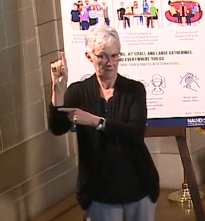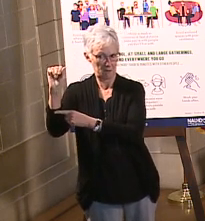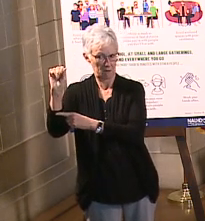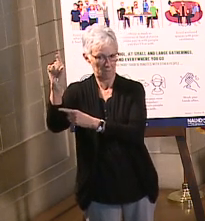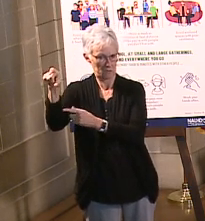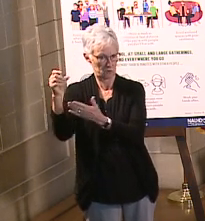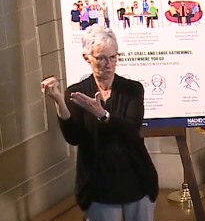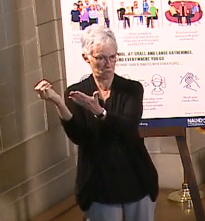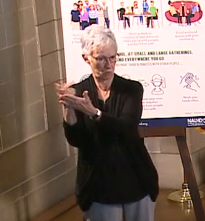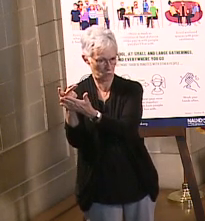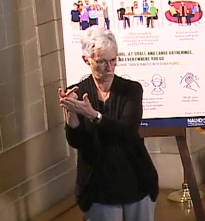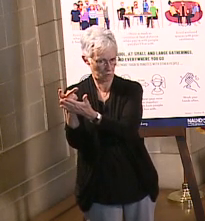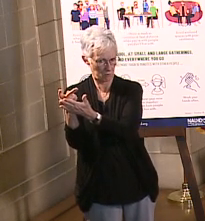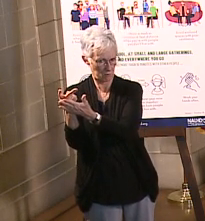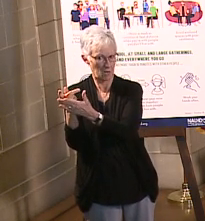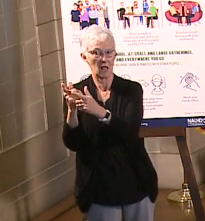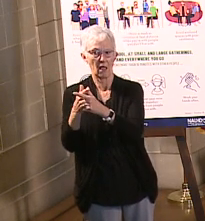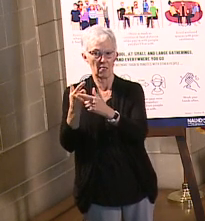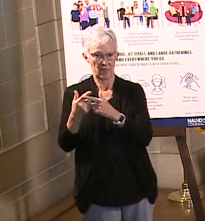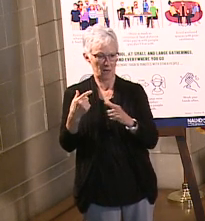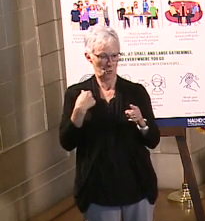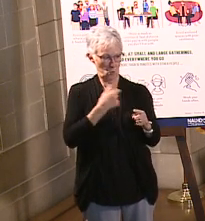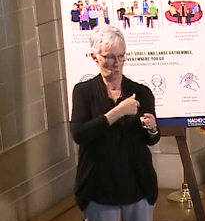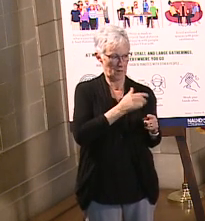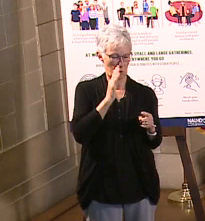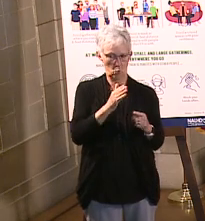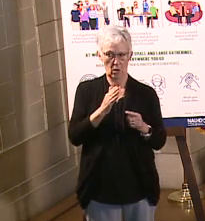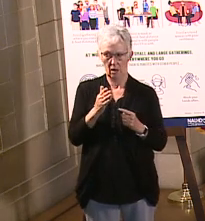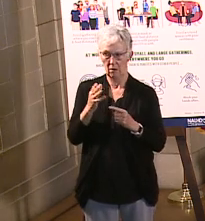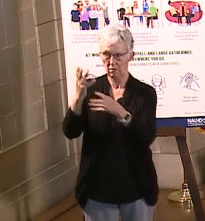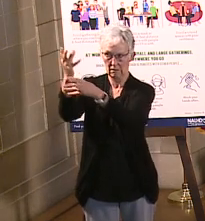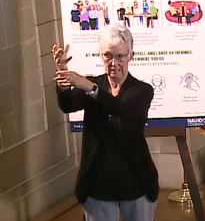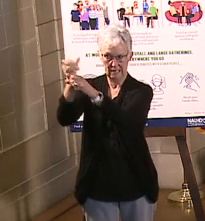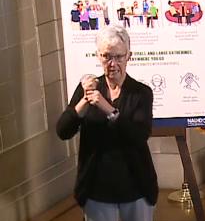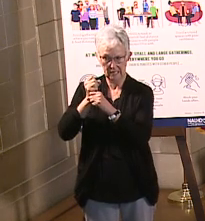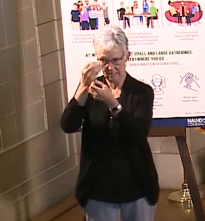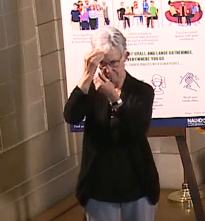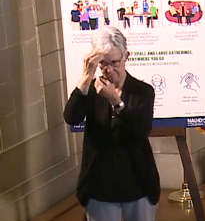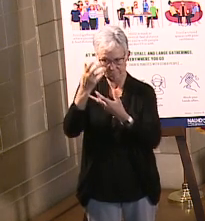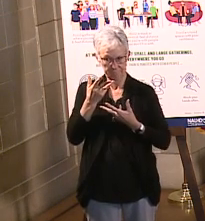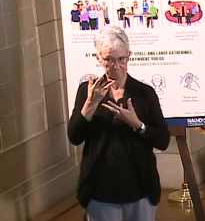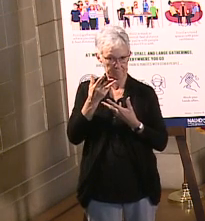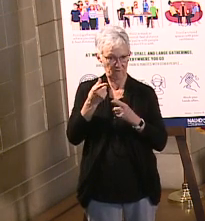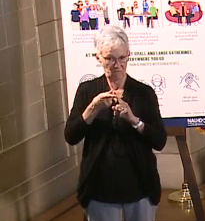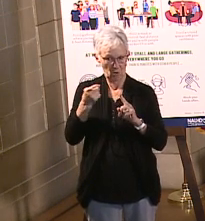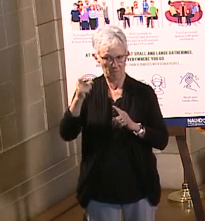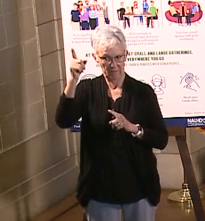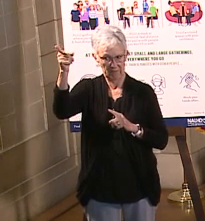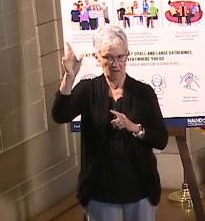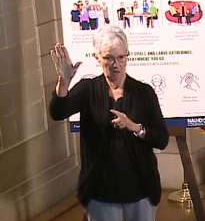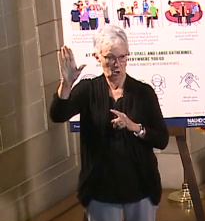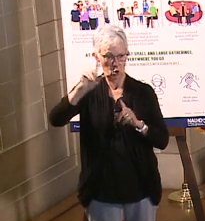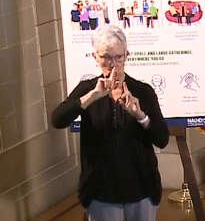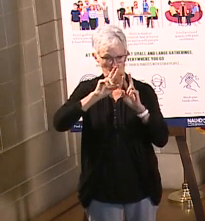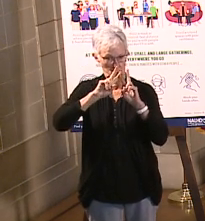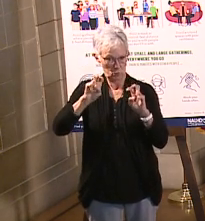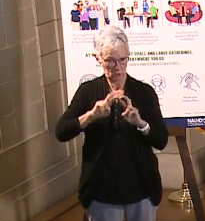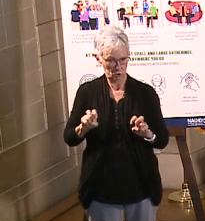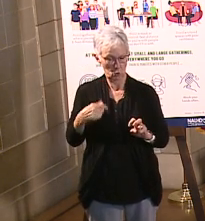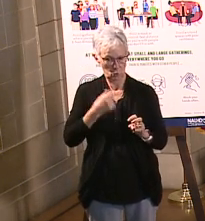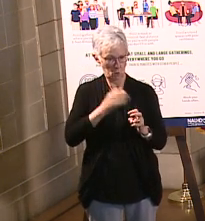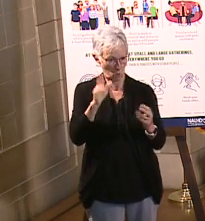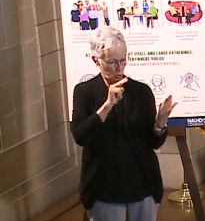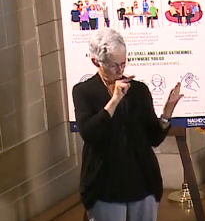Dr. Anton points out, we have a chance to take a look at the data, we'll be able to tell you exactly what that data says with regard to the efficacy and